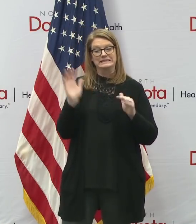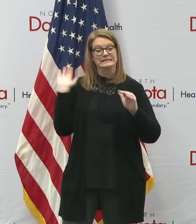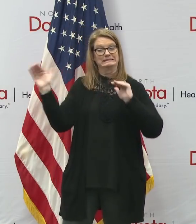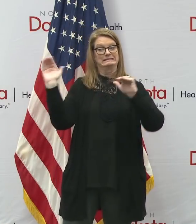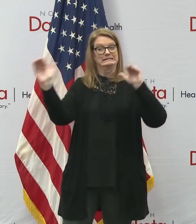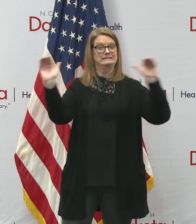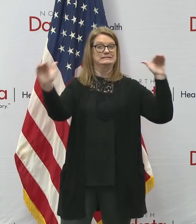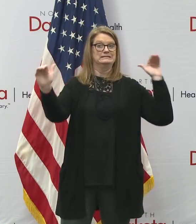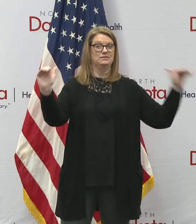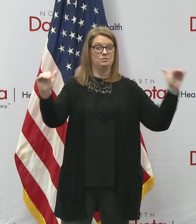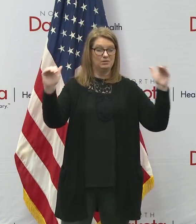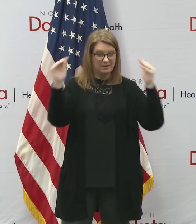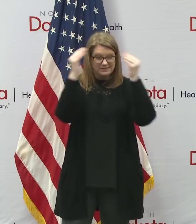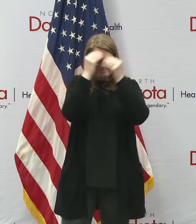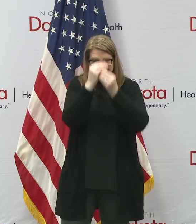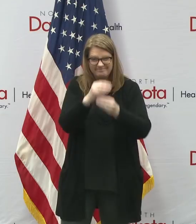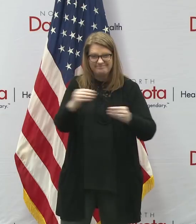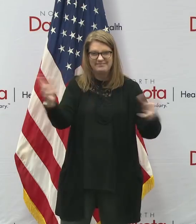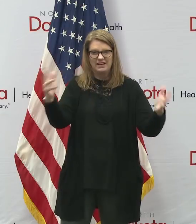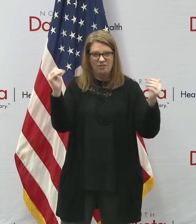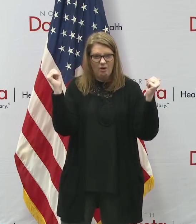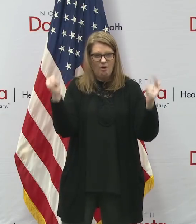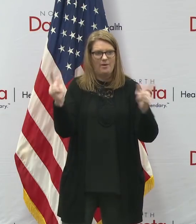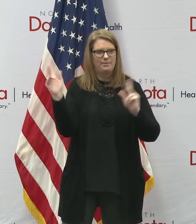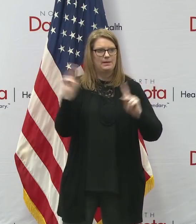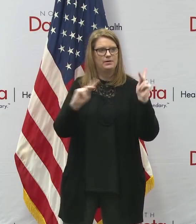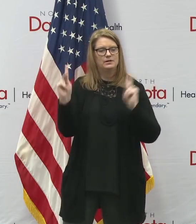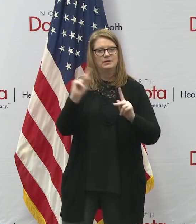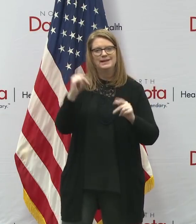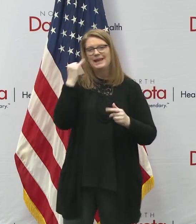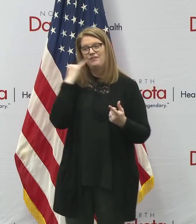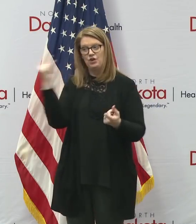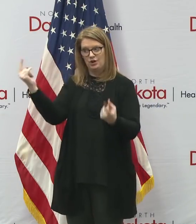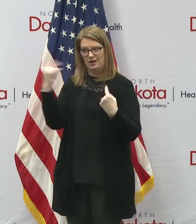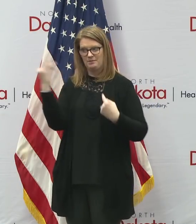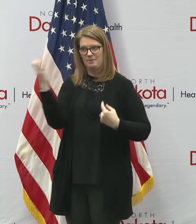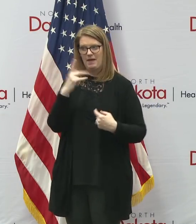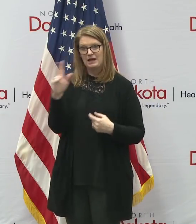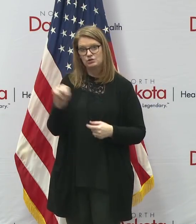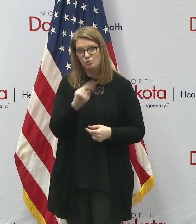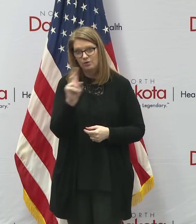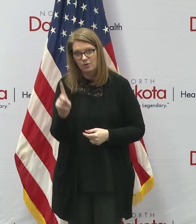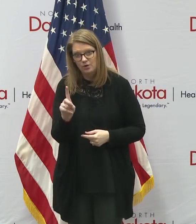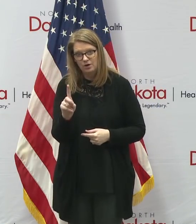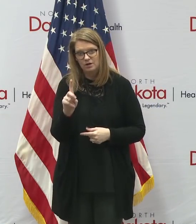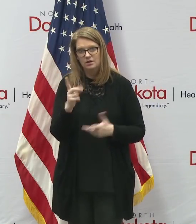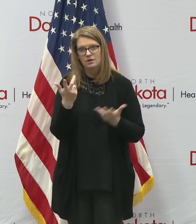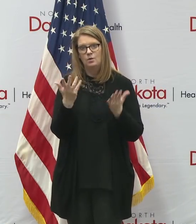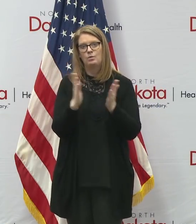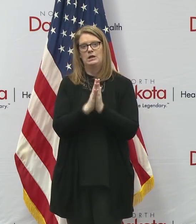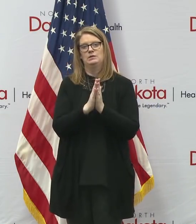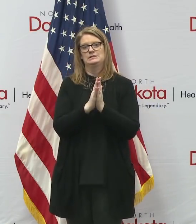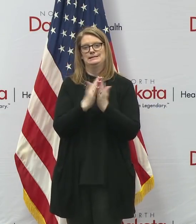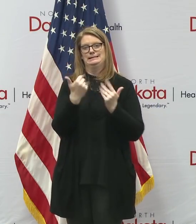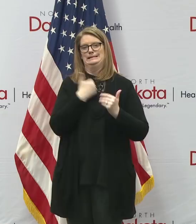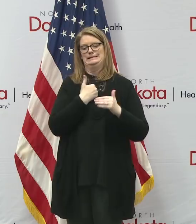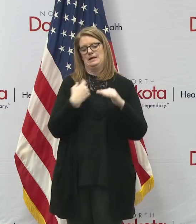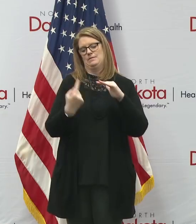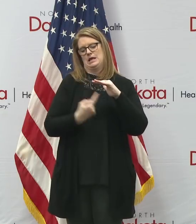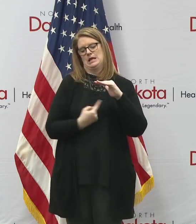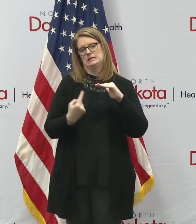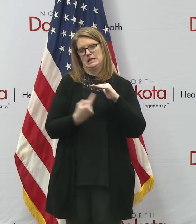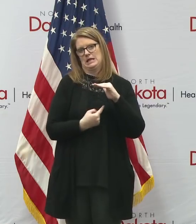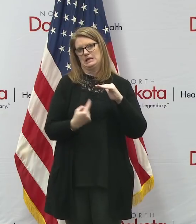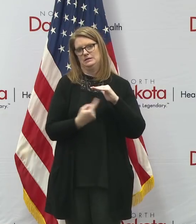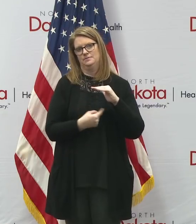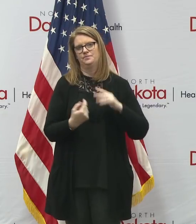again, if media can help on that, to make sure returning travelers to North Dakota requesting to self-isolate, and